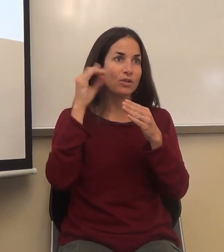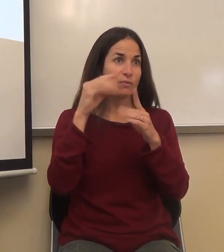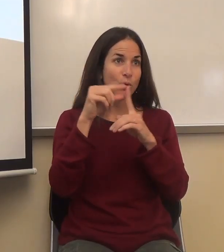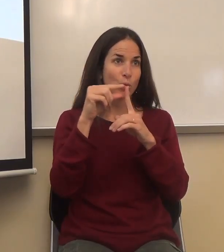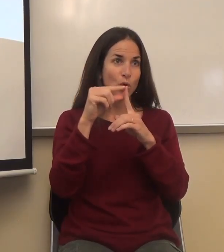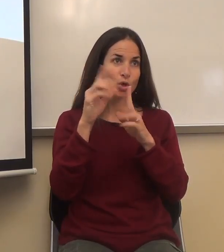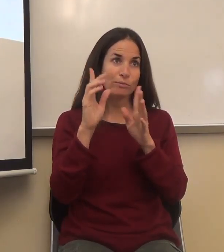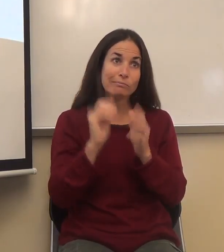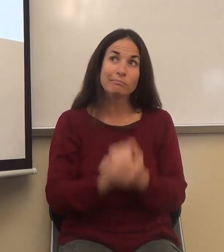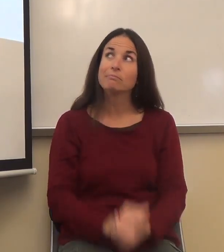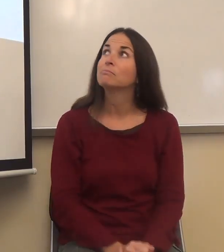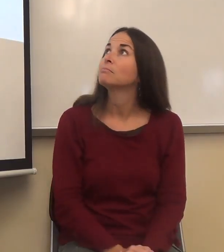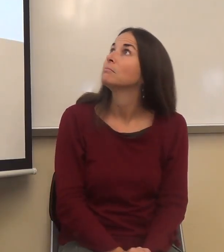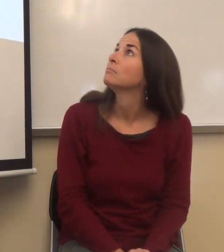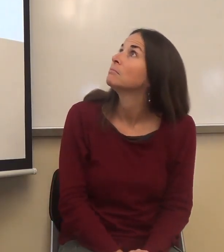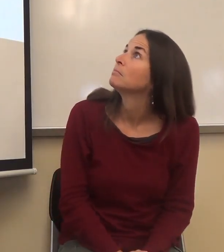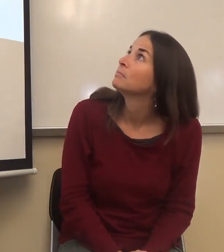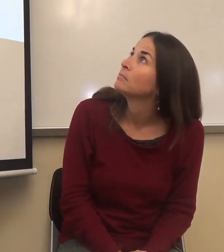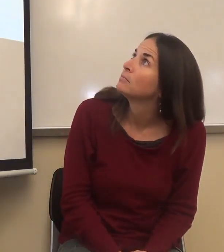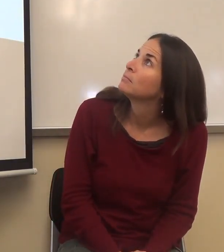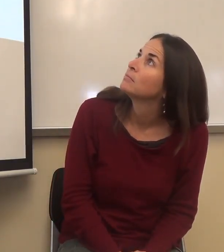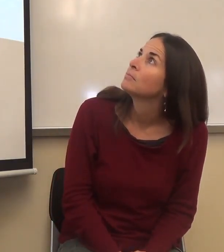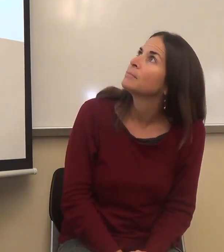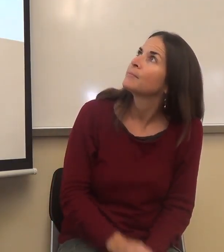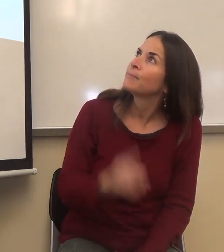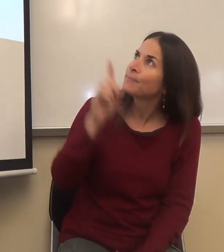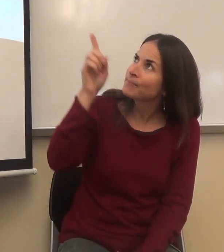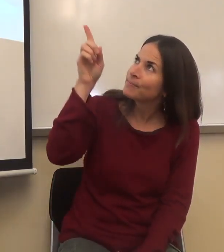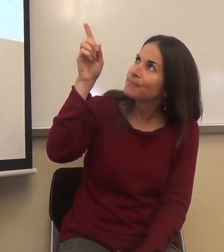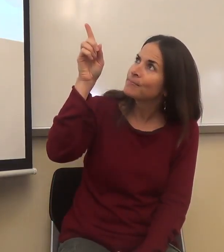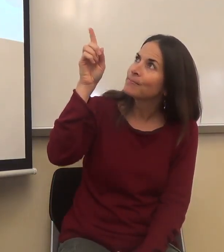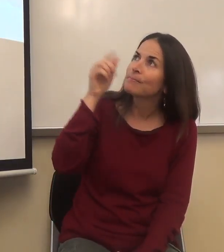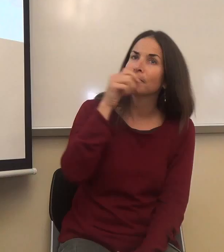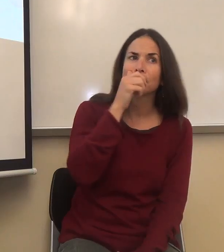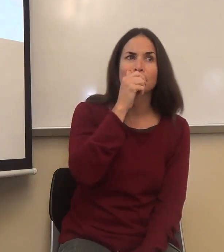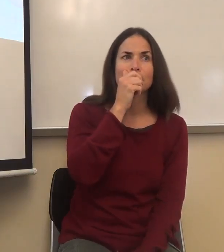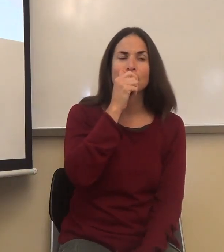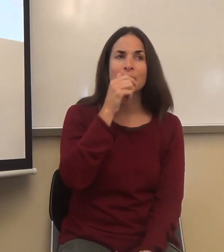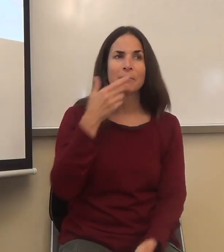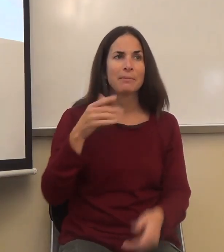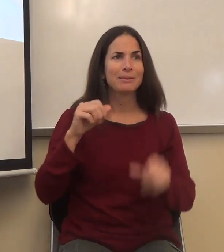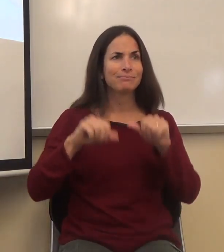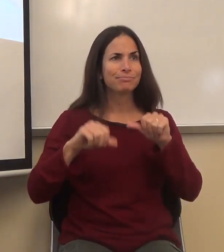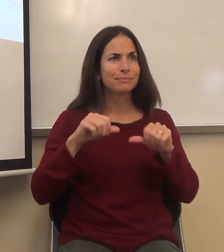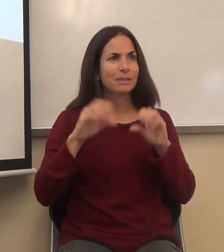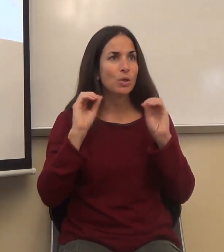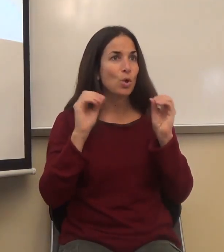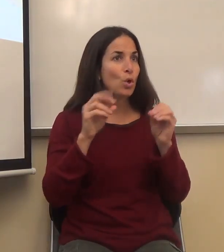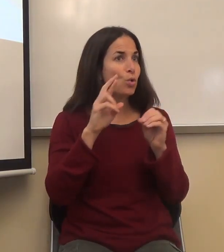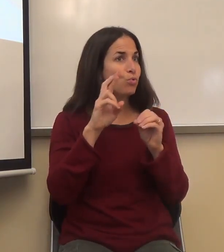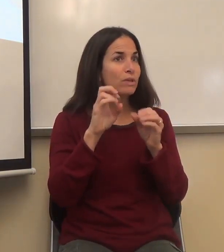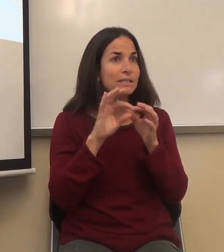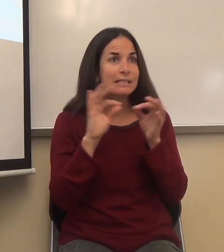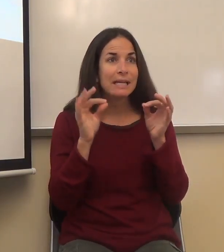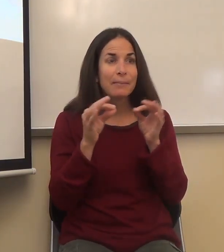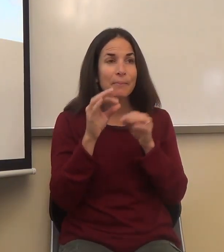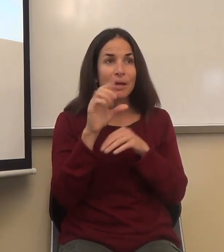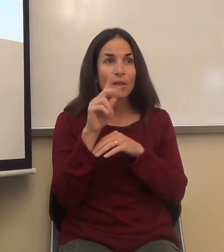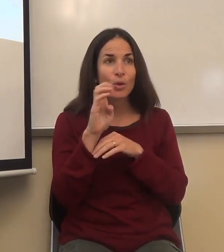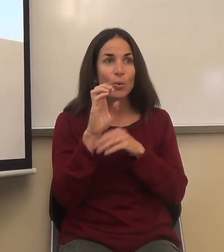Okay? When you look at this, you're thinking, uh-oh, I don't see a restatement clue, I don't see a contrast clue, I don't